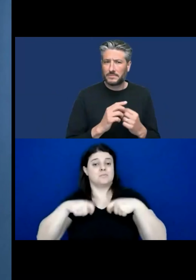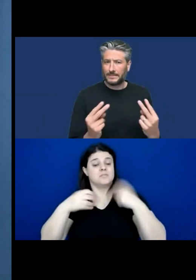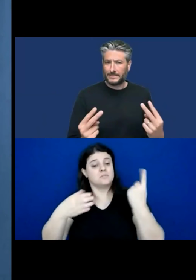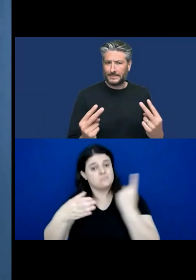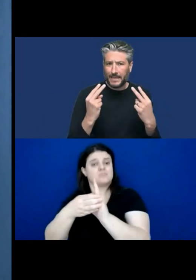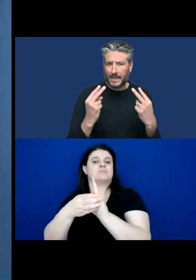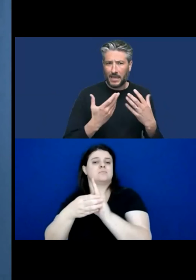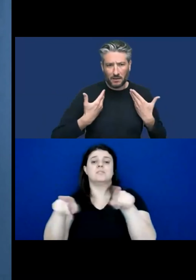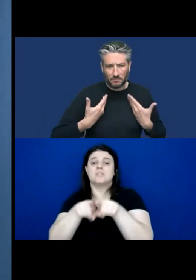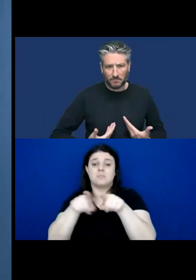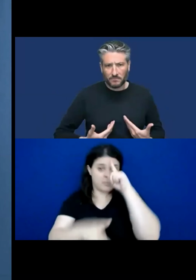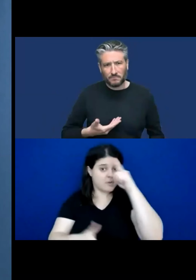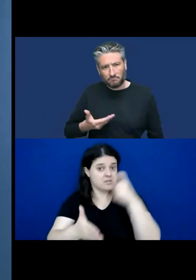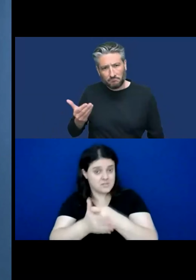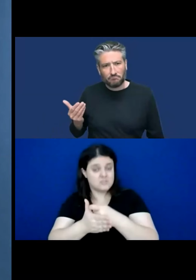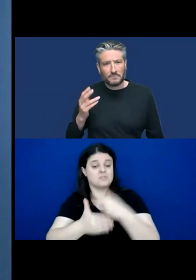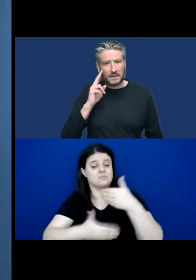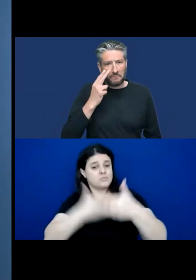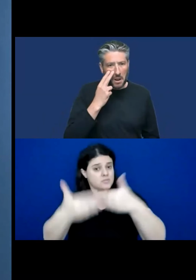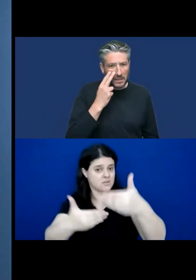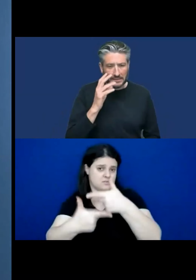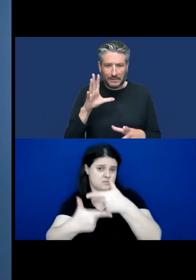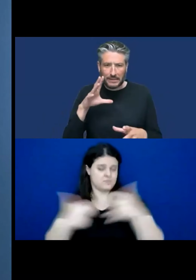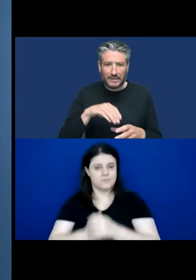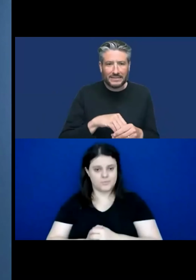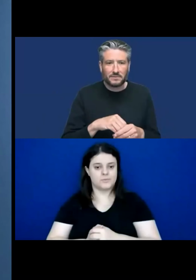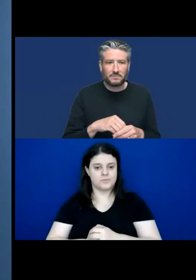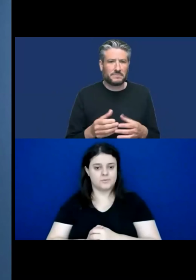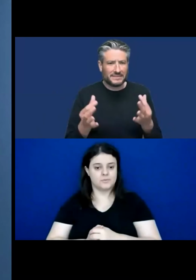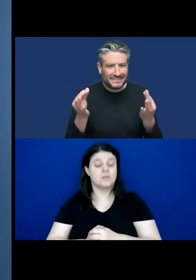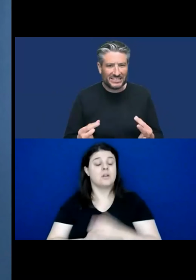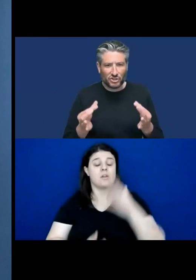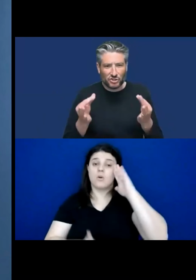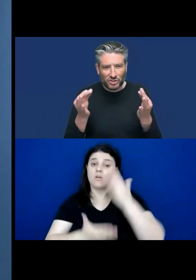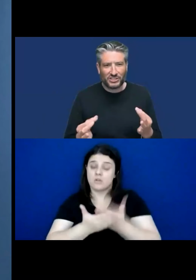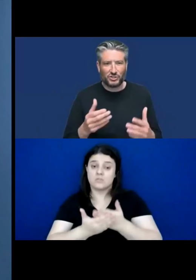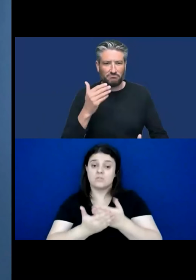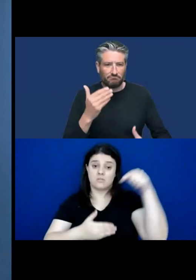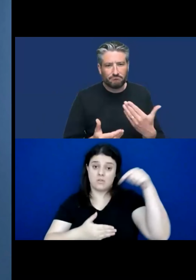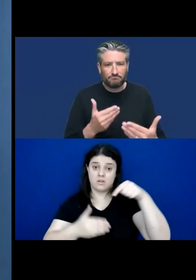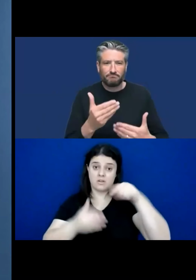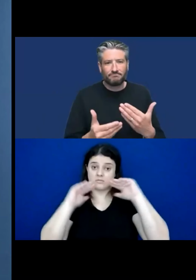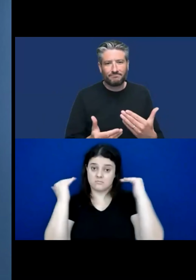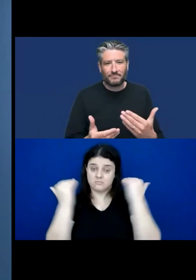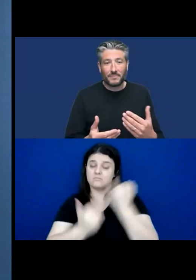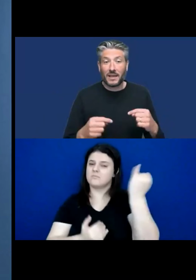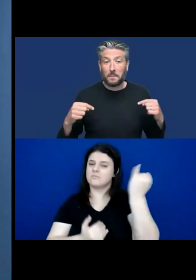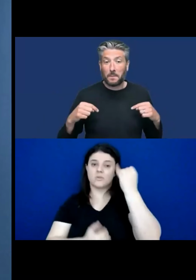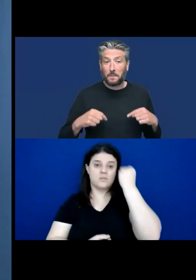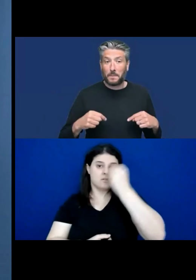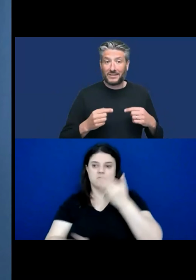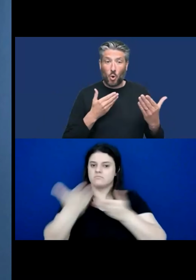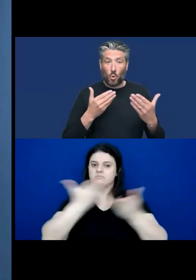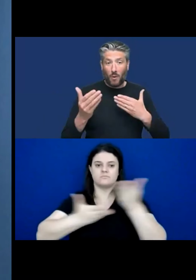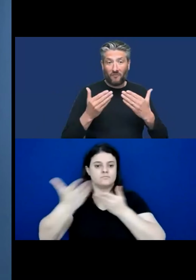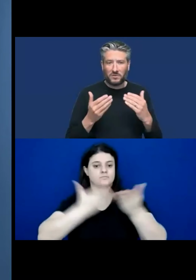the decision-making process. That's why I believe this conference is a good place to exchange experience.